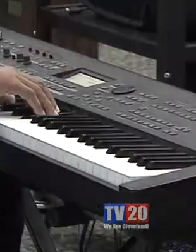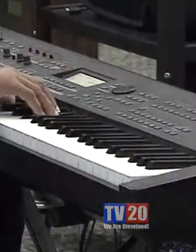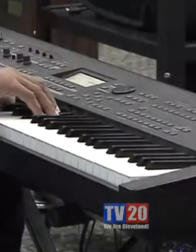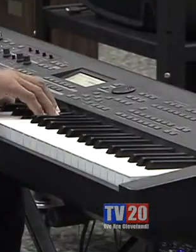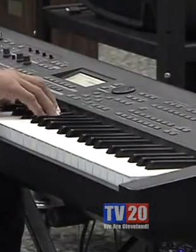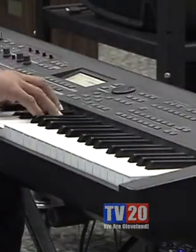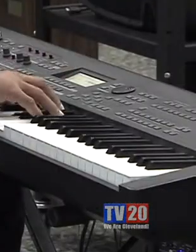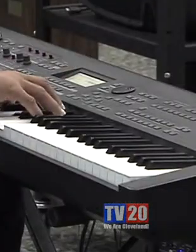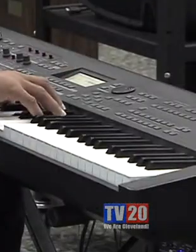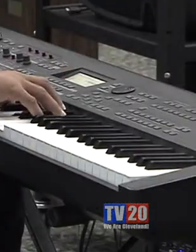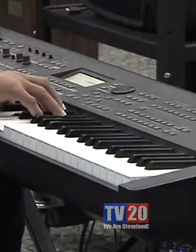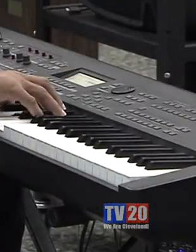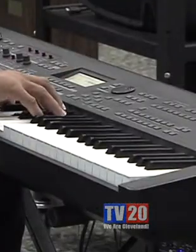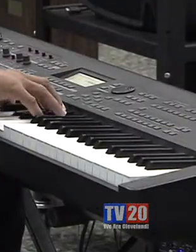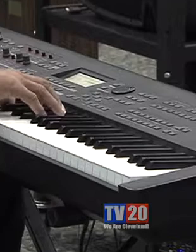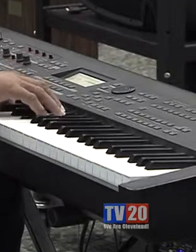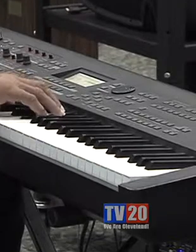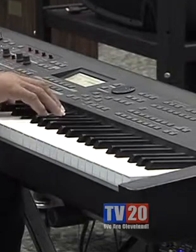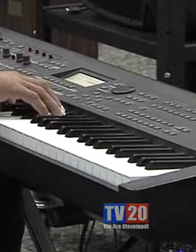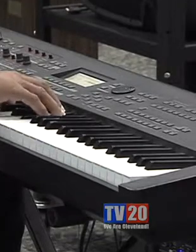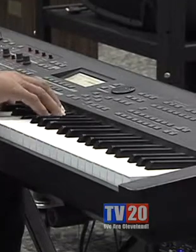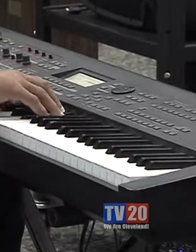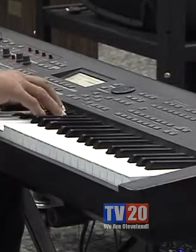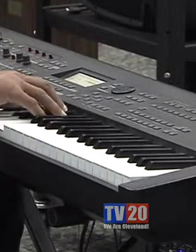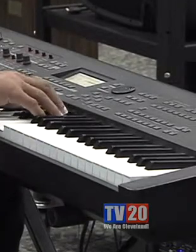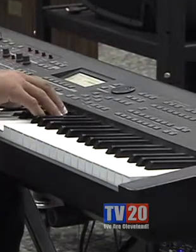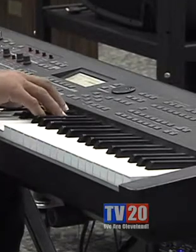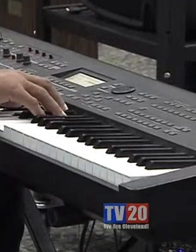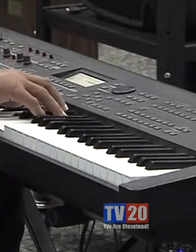far across the sea,